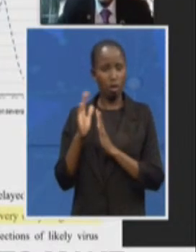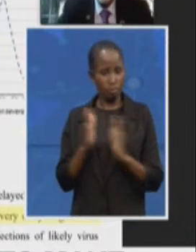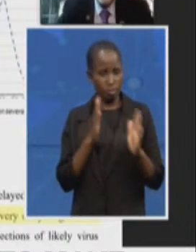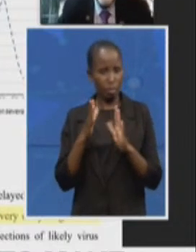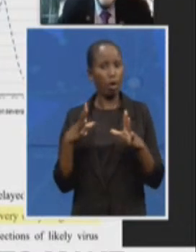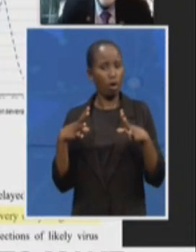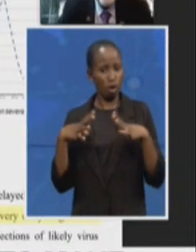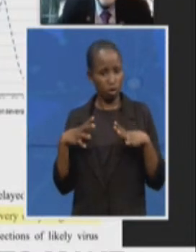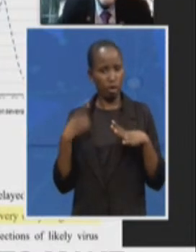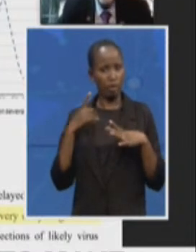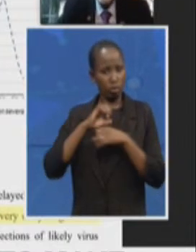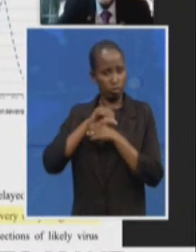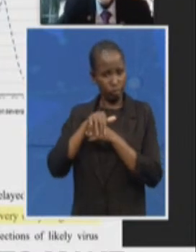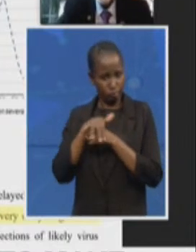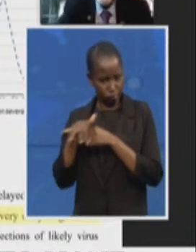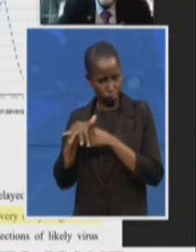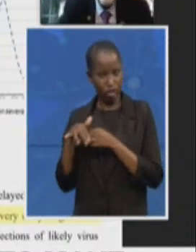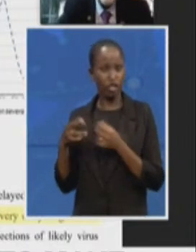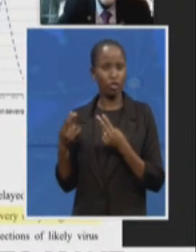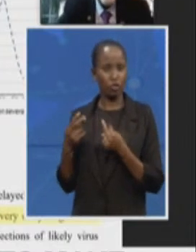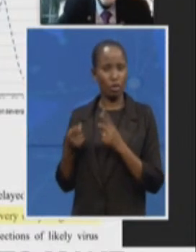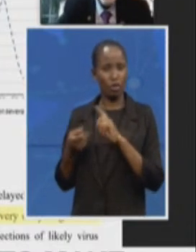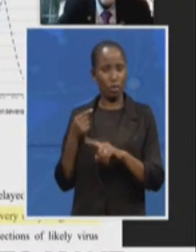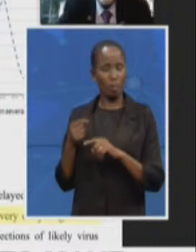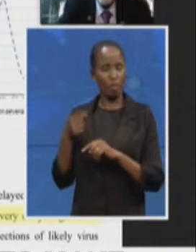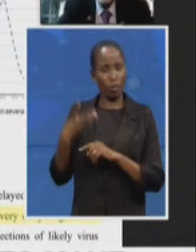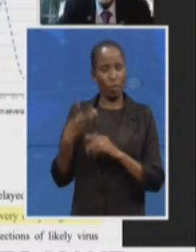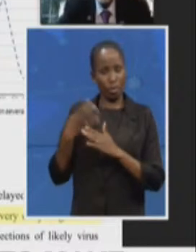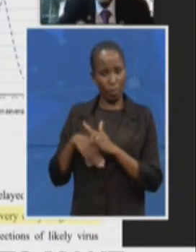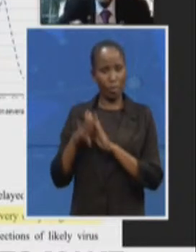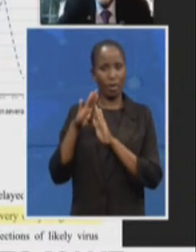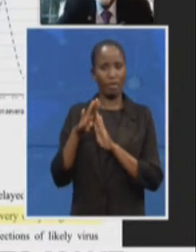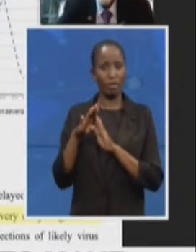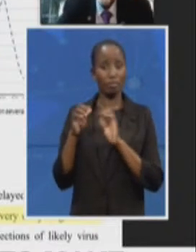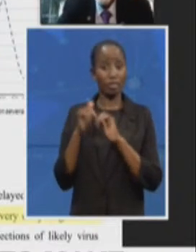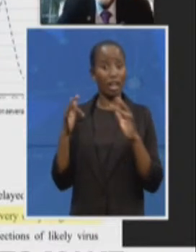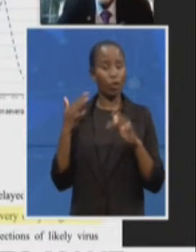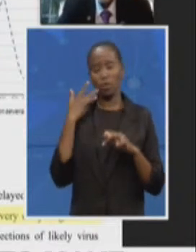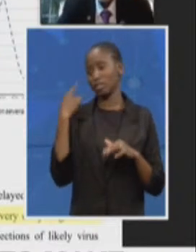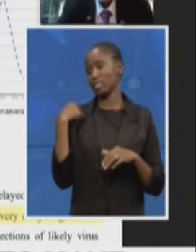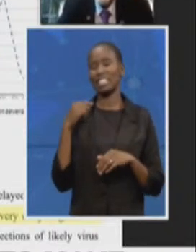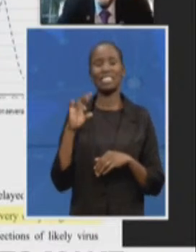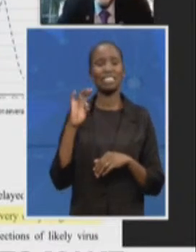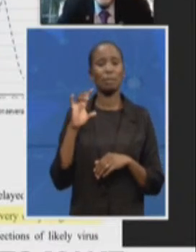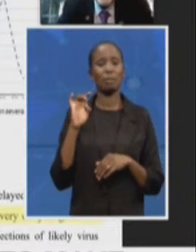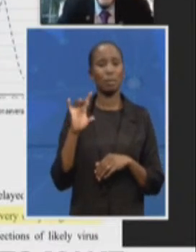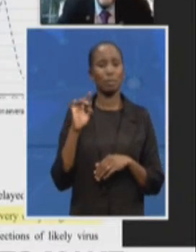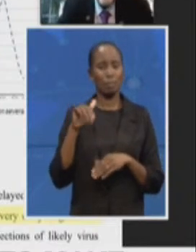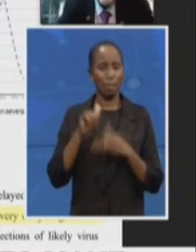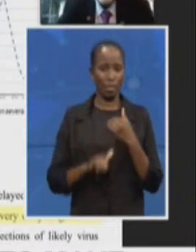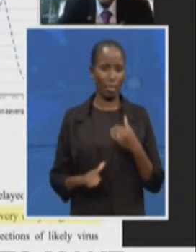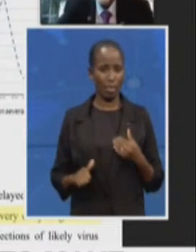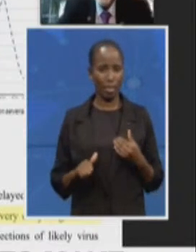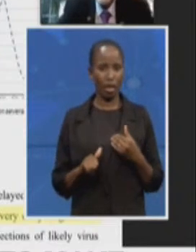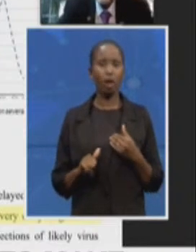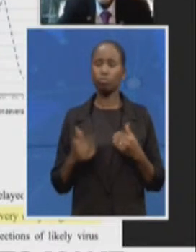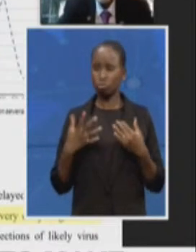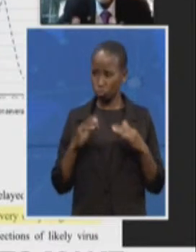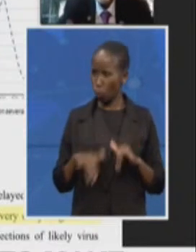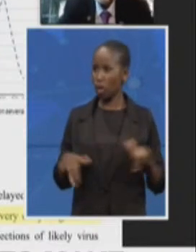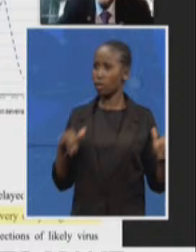as September, at the Moseneke Commission, I basically outlined what I anticipated would